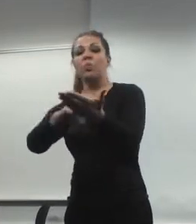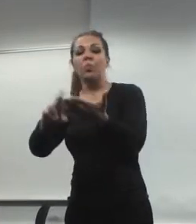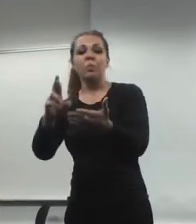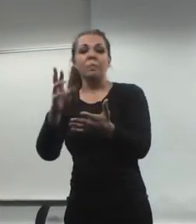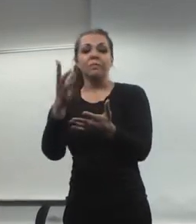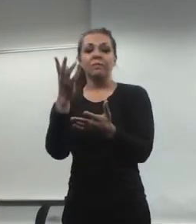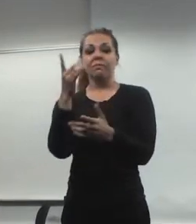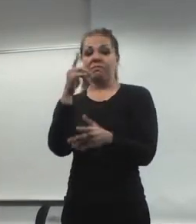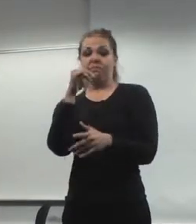wrong.